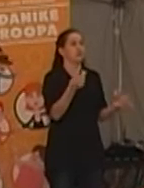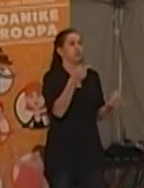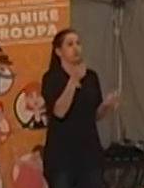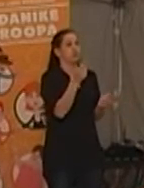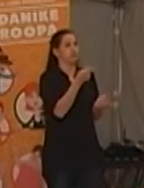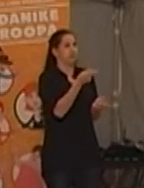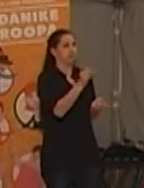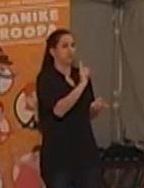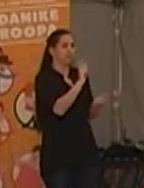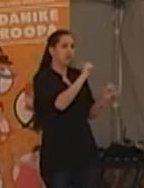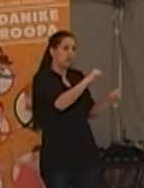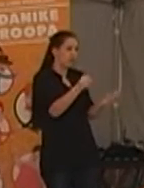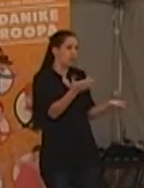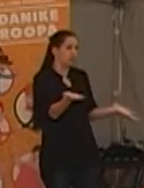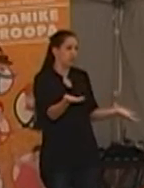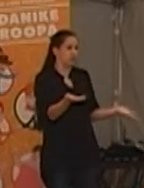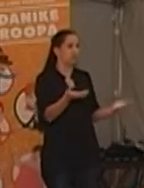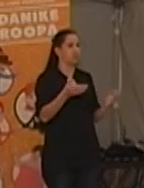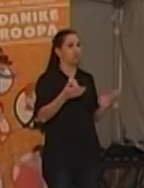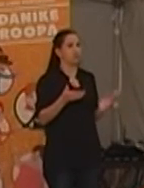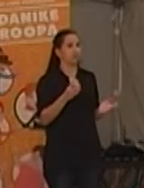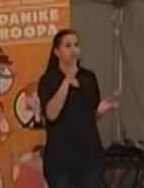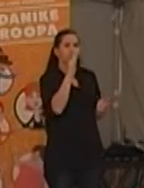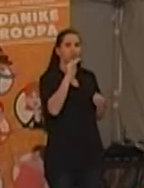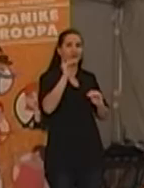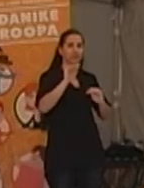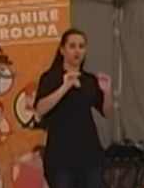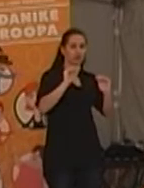society's desire to be helpful, supportive,